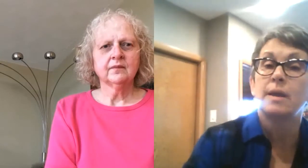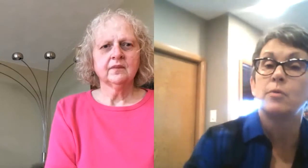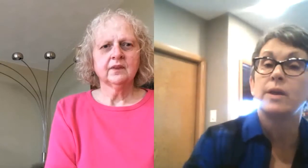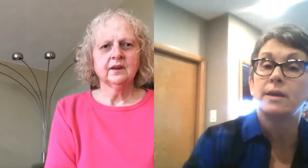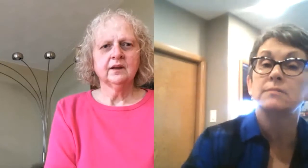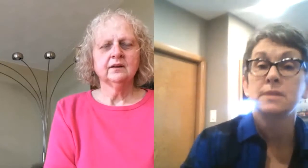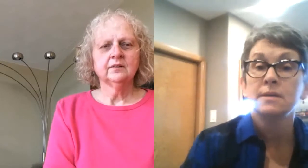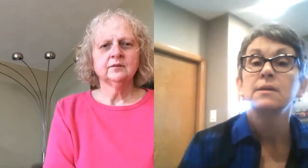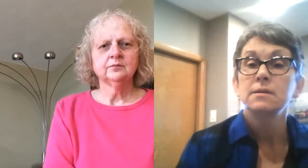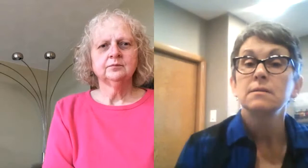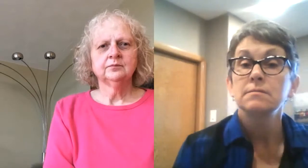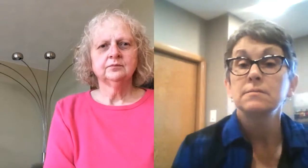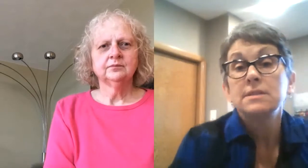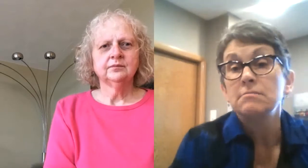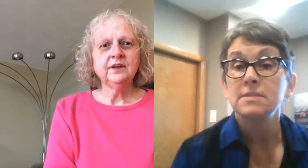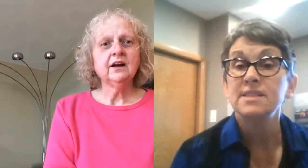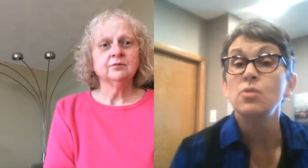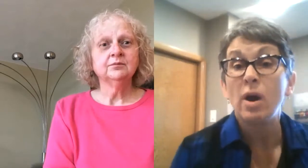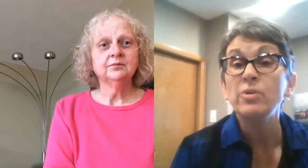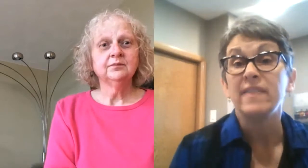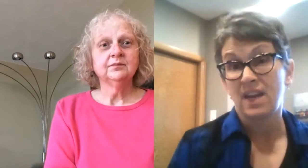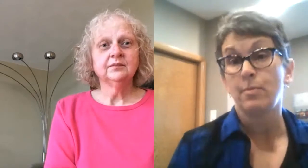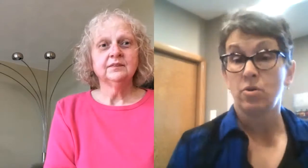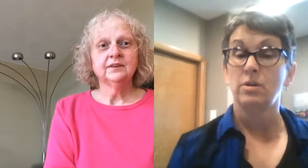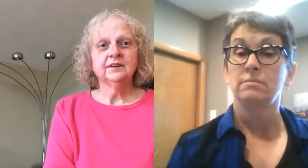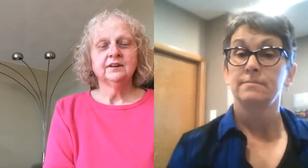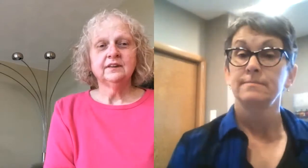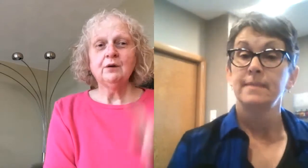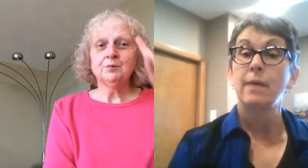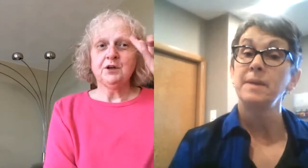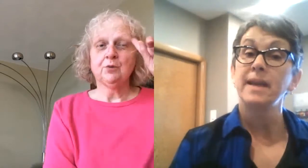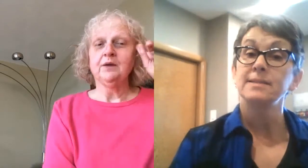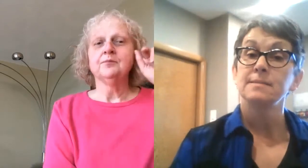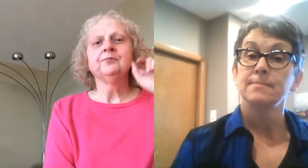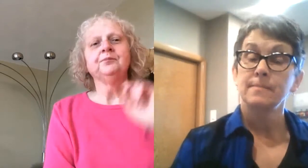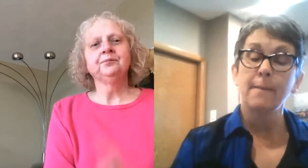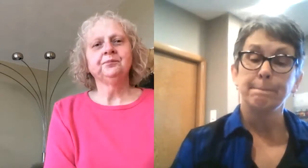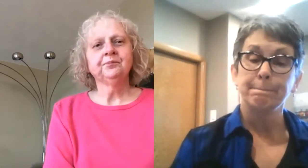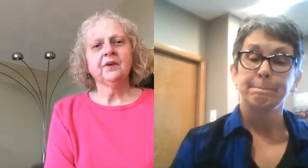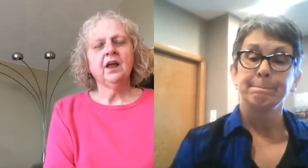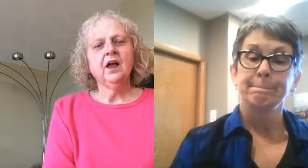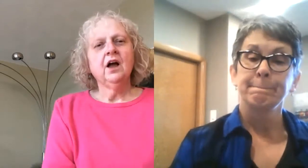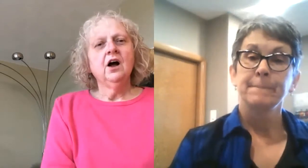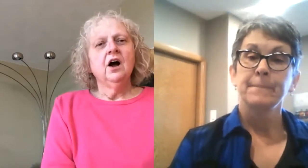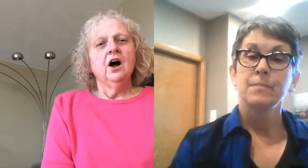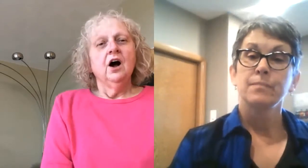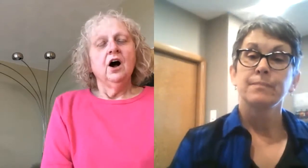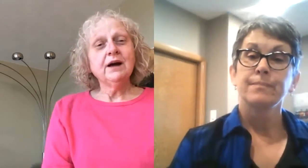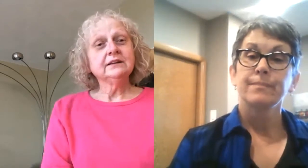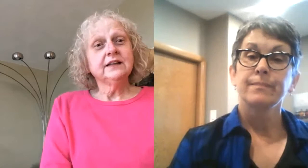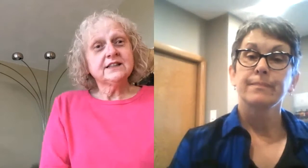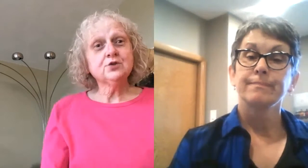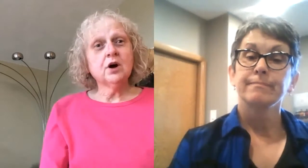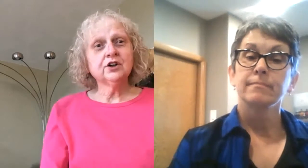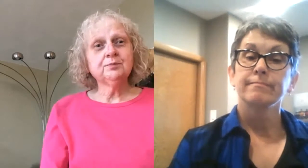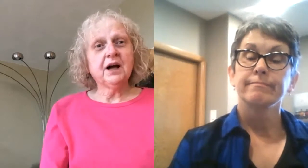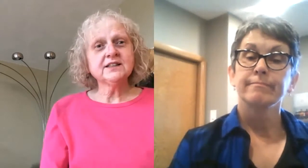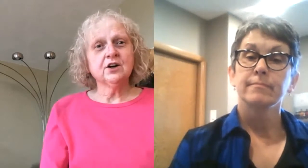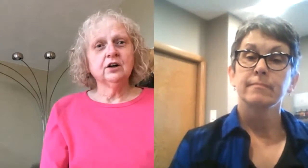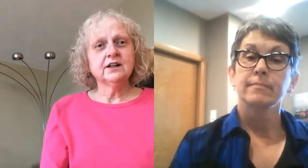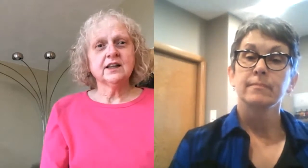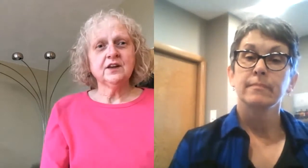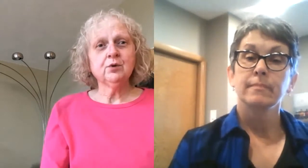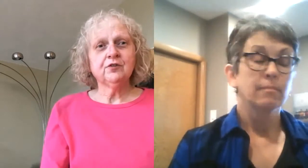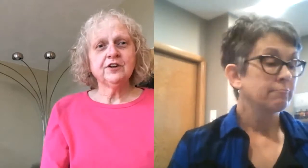of time. So maybe we can see you in the neighborhood. That would be great. Yeah. All right, let's do our